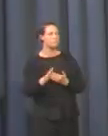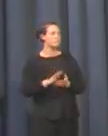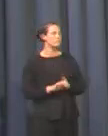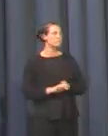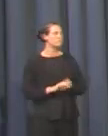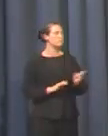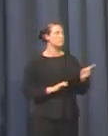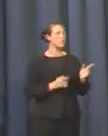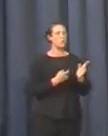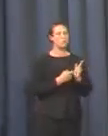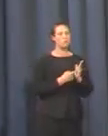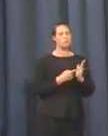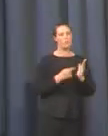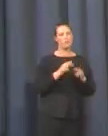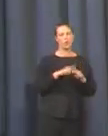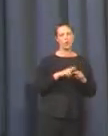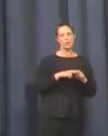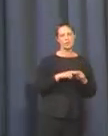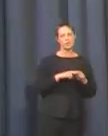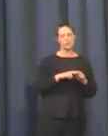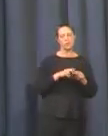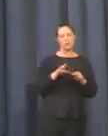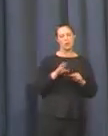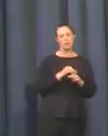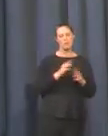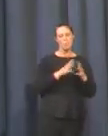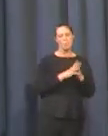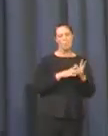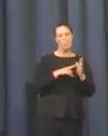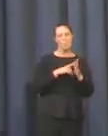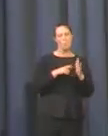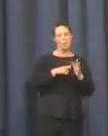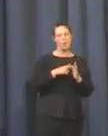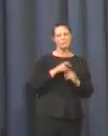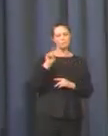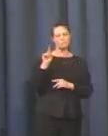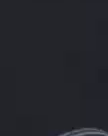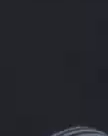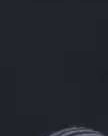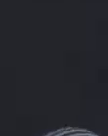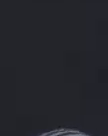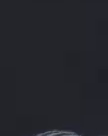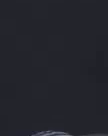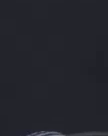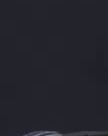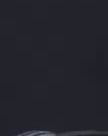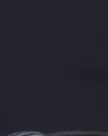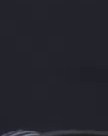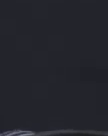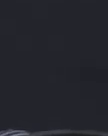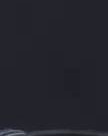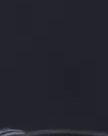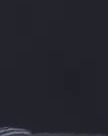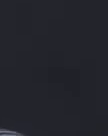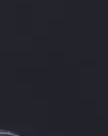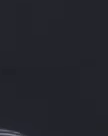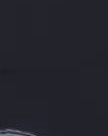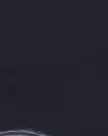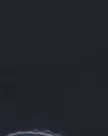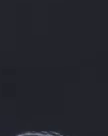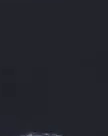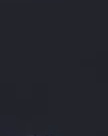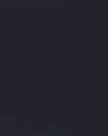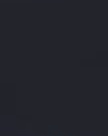I'm Ruth Ferguson. I'm from Waikouaiti here, about 2 blocks away. My question really relates to